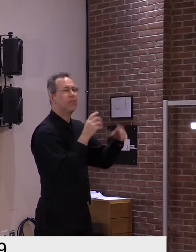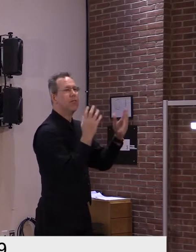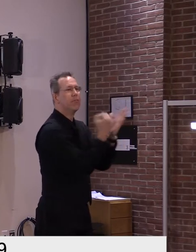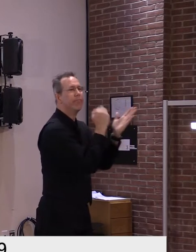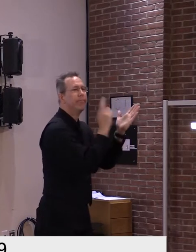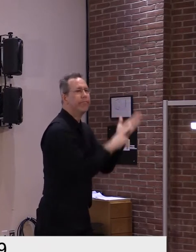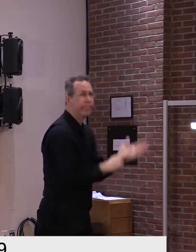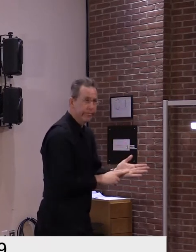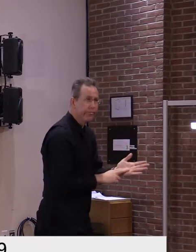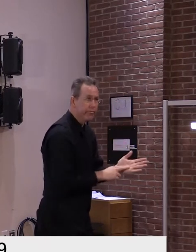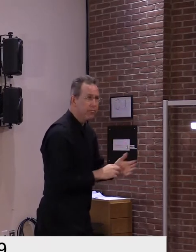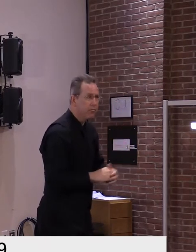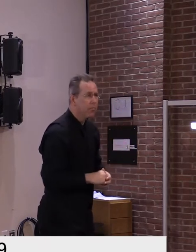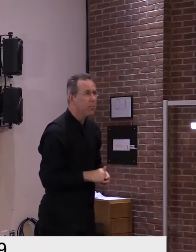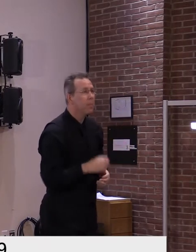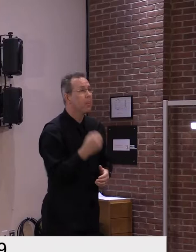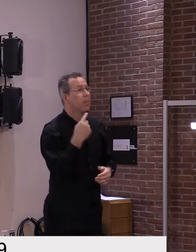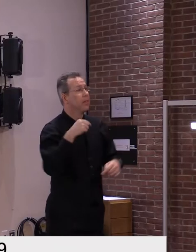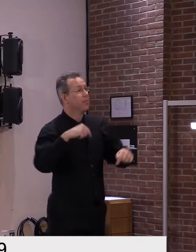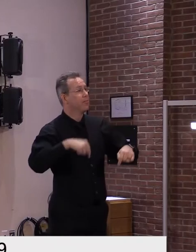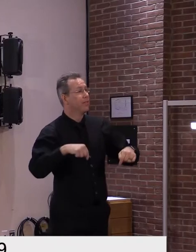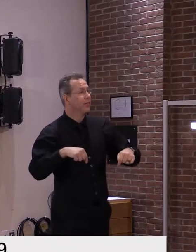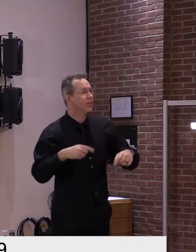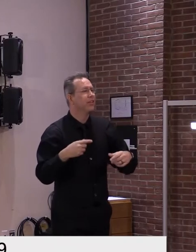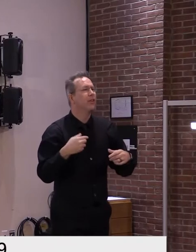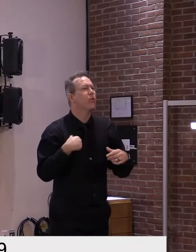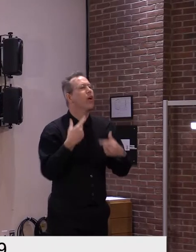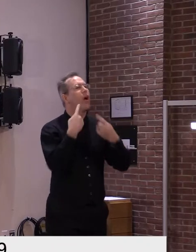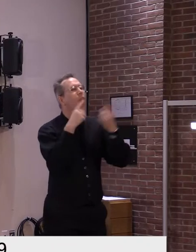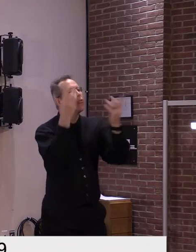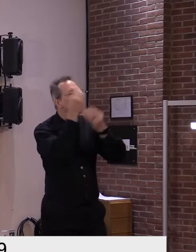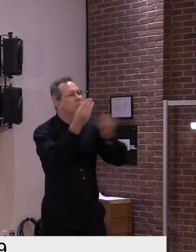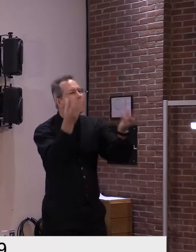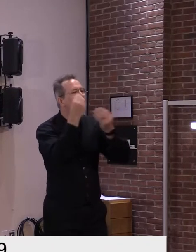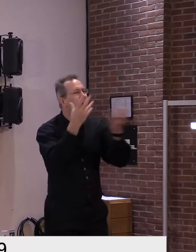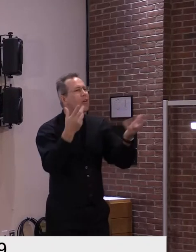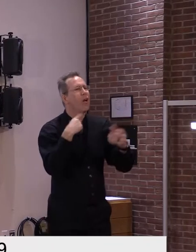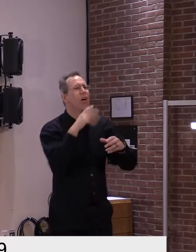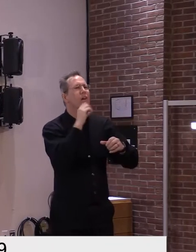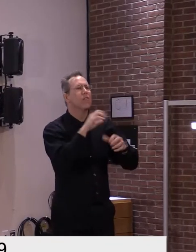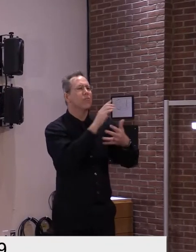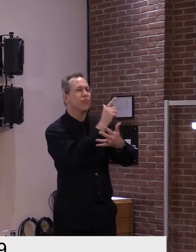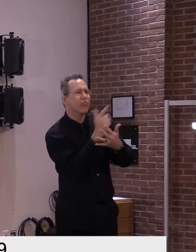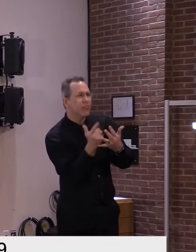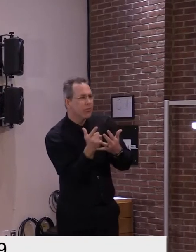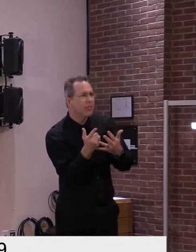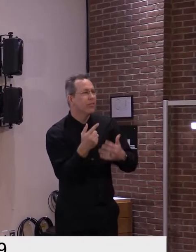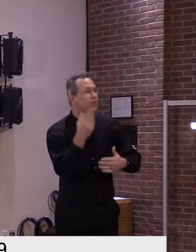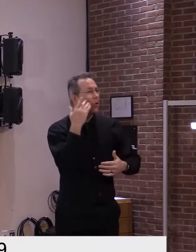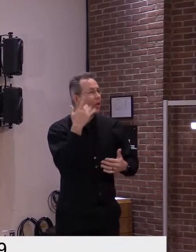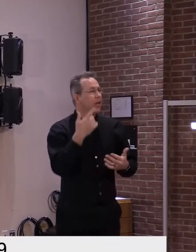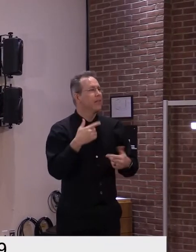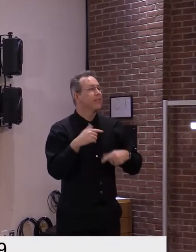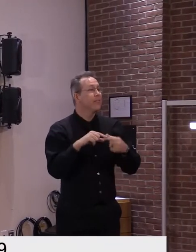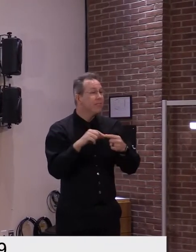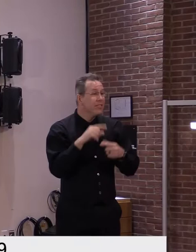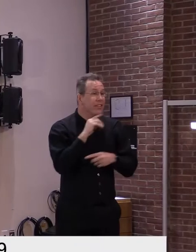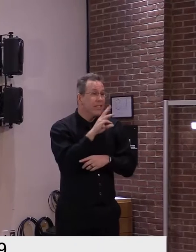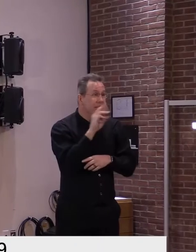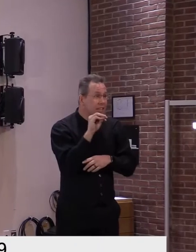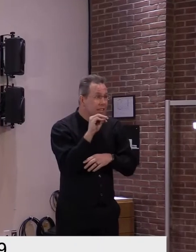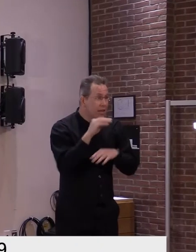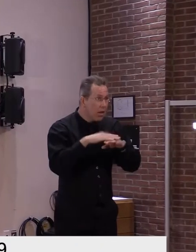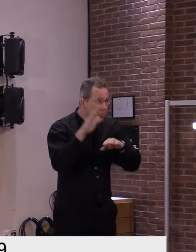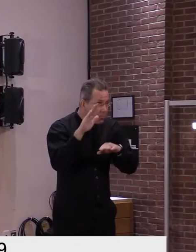of the age band that you are going to. The governor talked about the 60 to 64 age band. We'll soon be announcing that